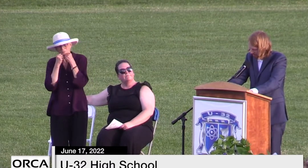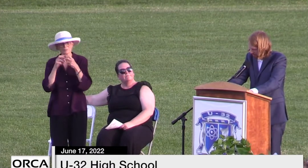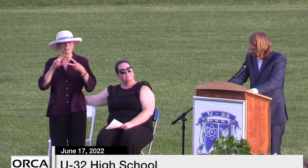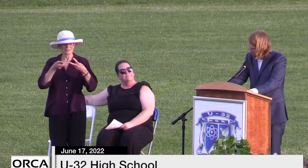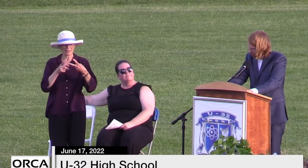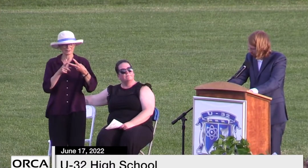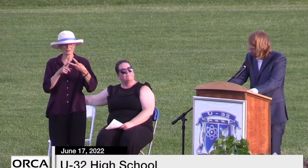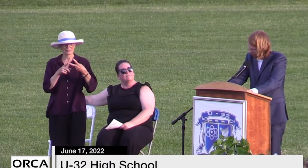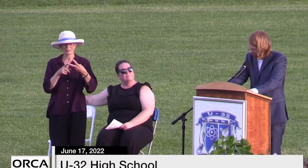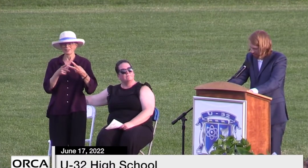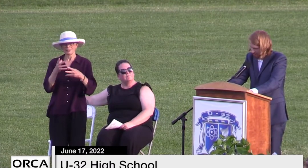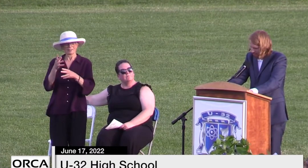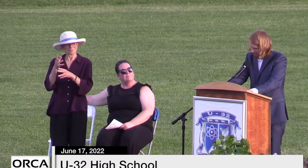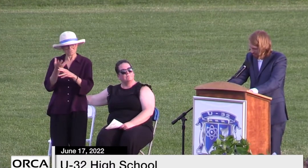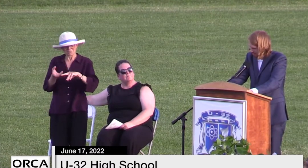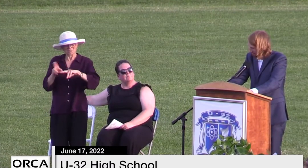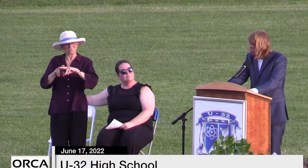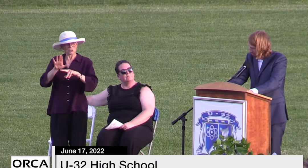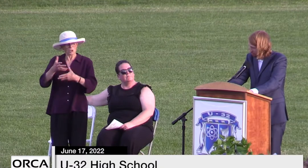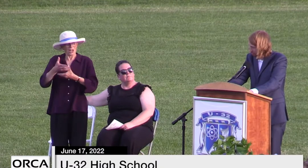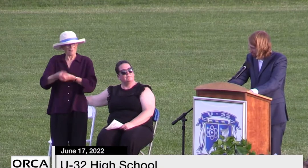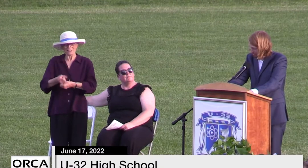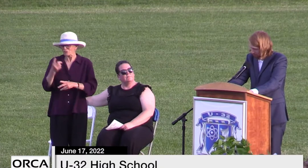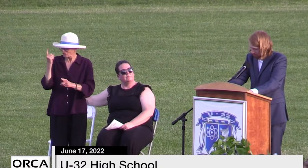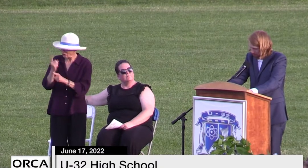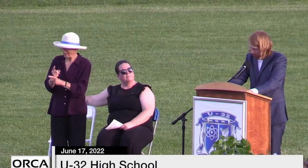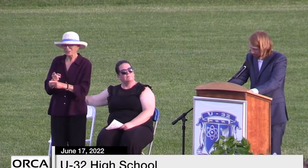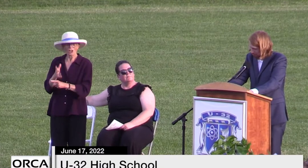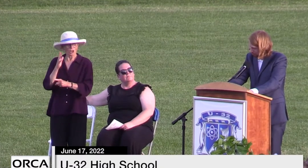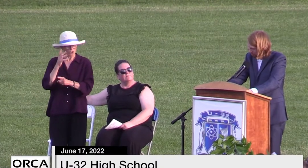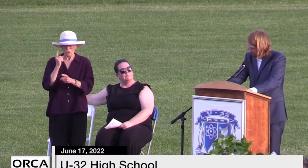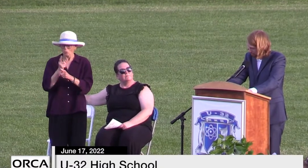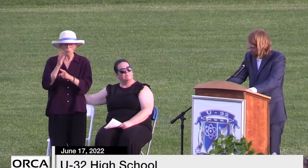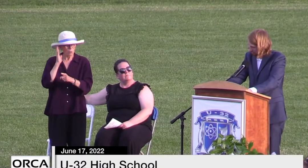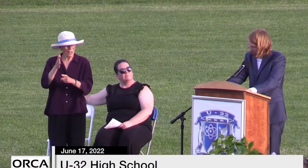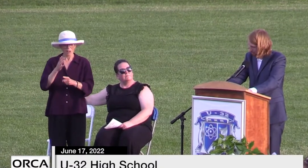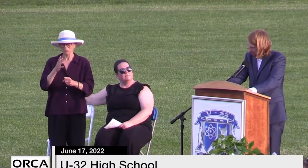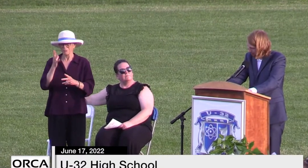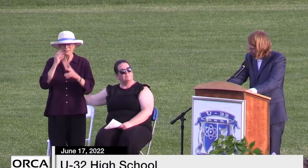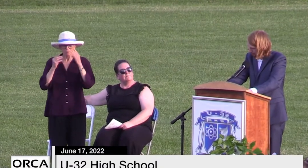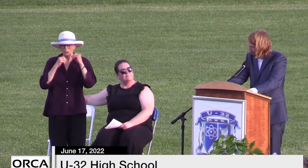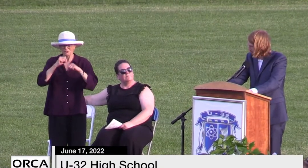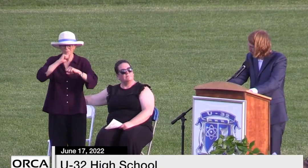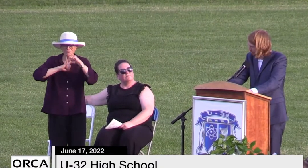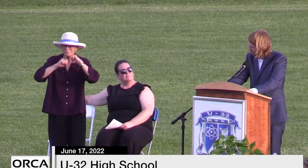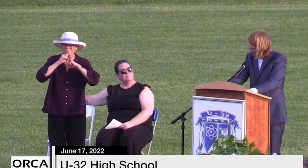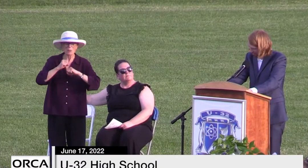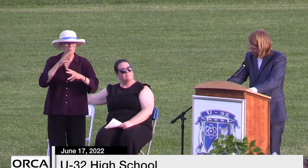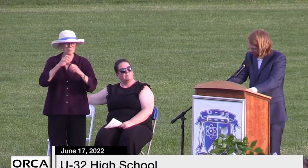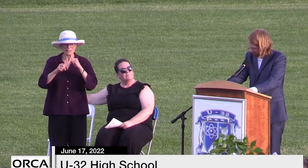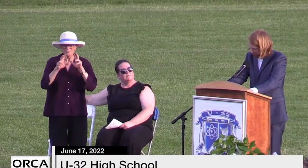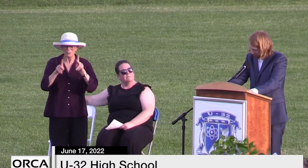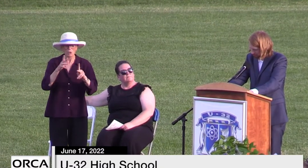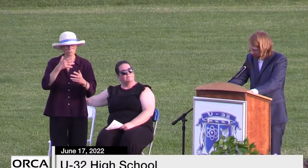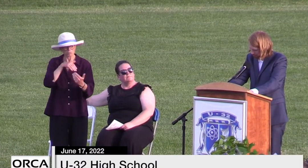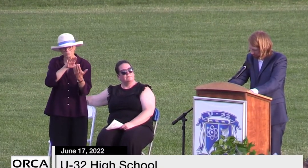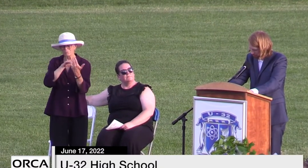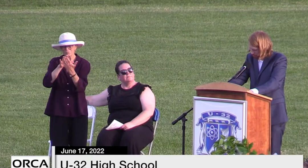Second, gain that confidence. Yes, you are going to hit roadblocks, rough patches, mean people, but you can handle